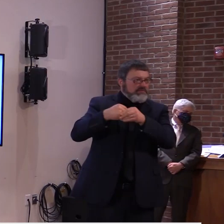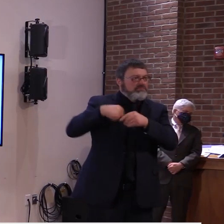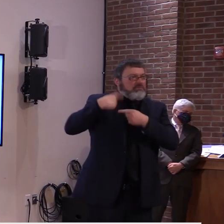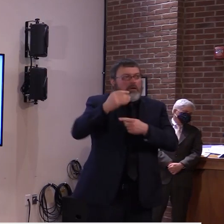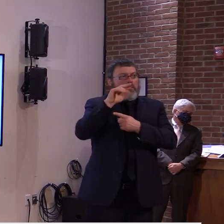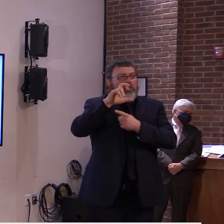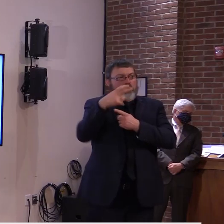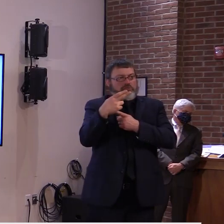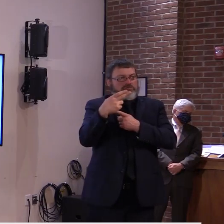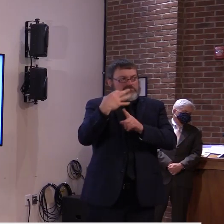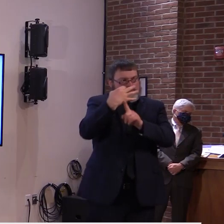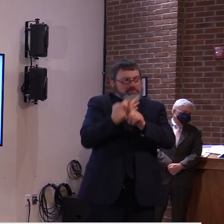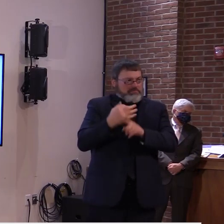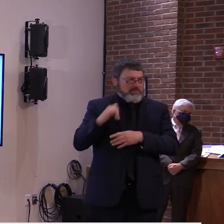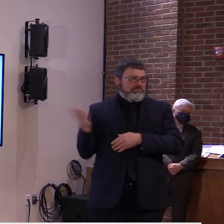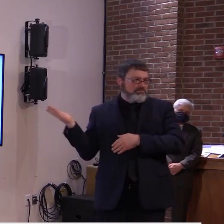and